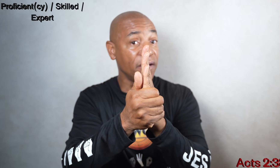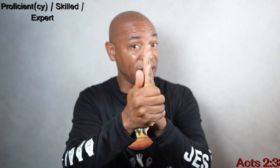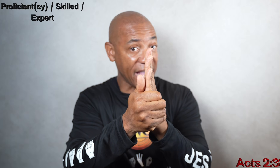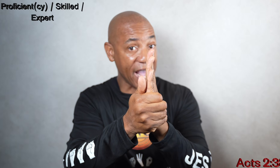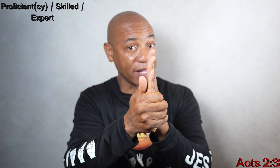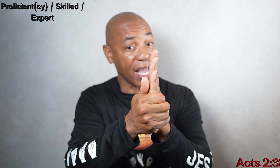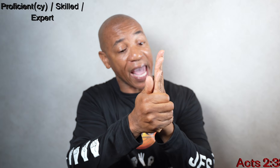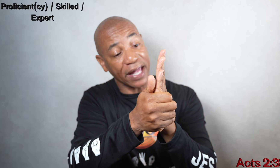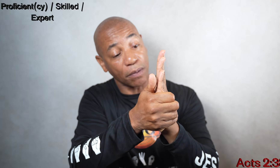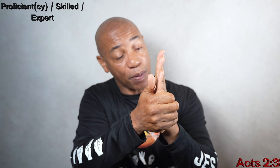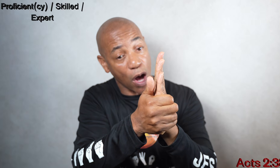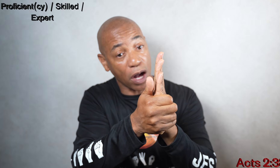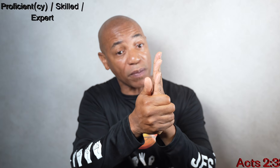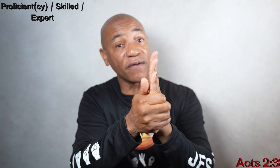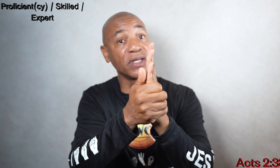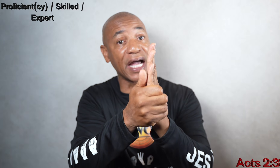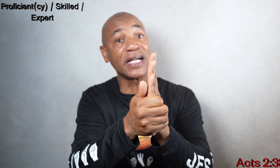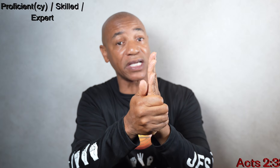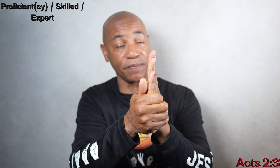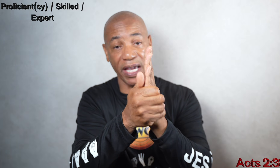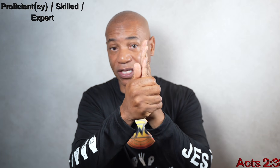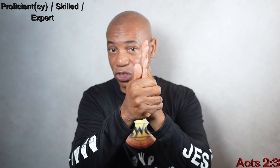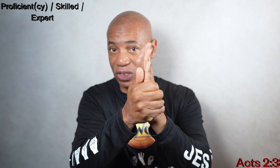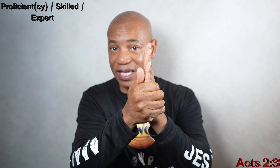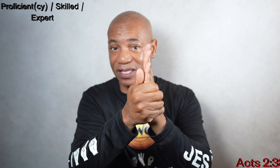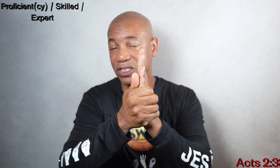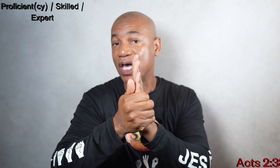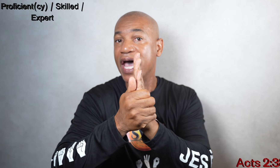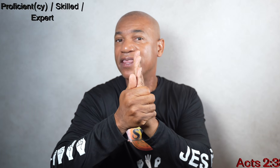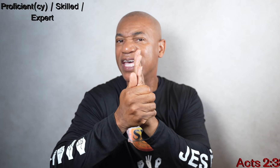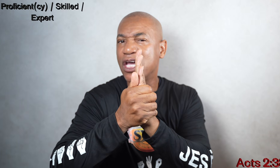the hand and the palm of the non-dominant hand, just like this. Then